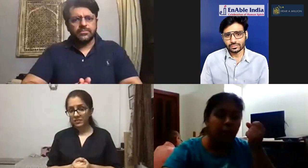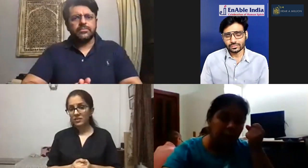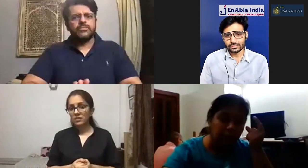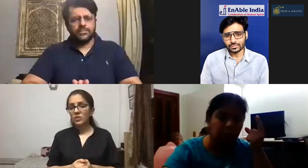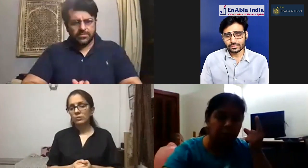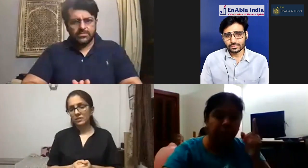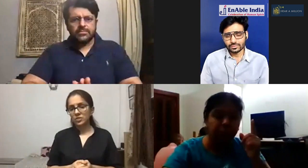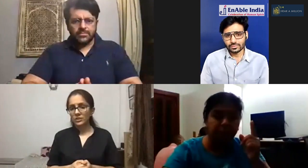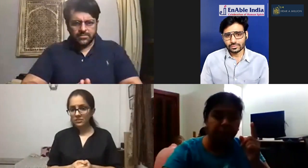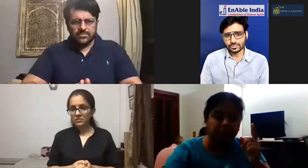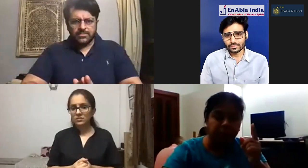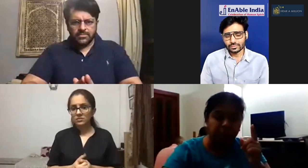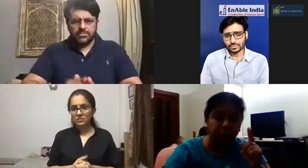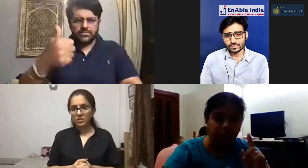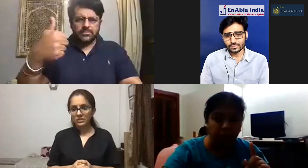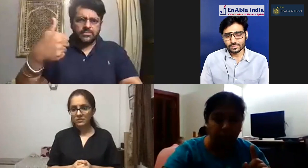Okay. Got it.